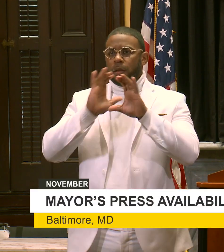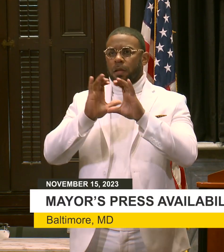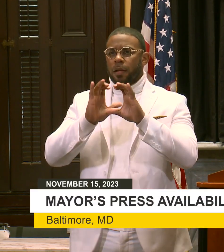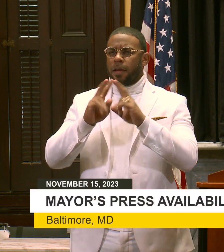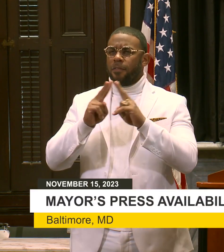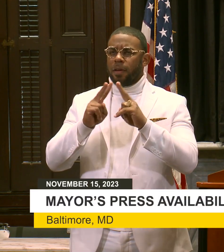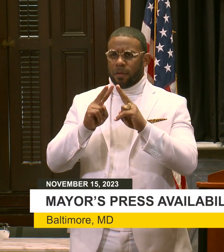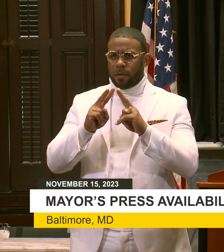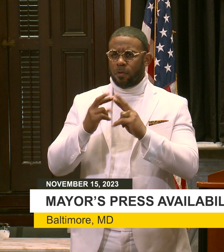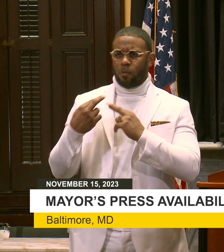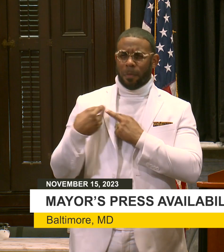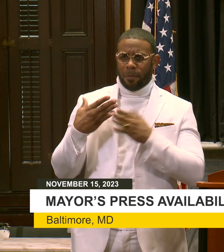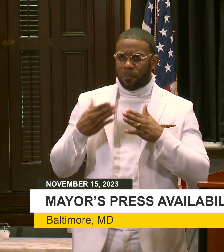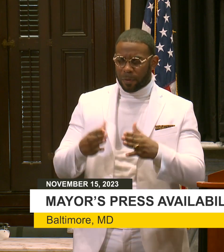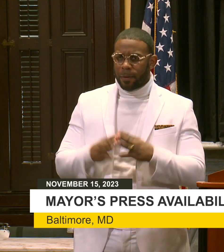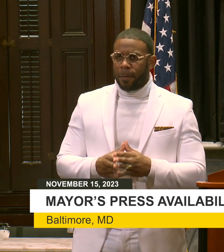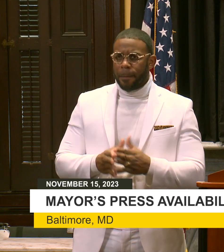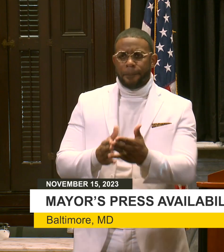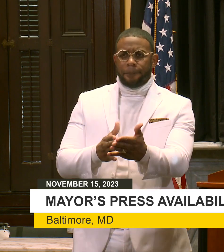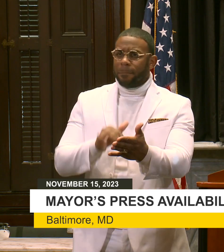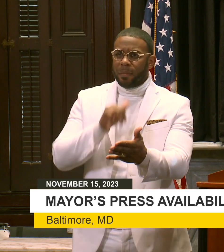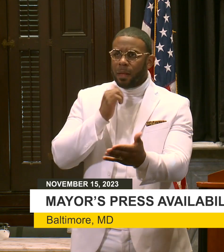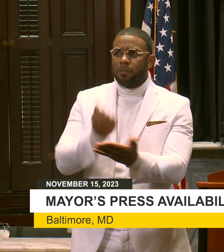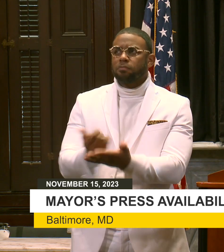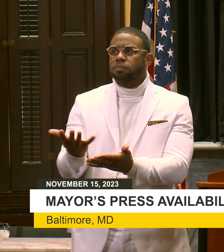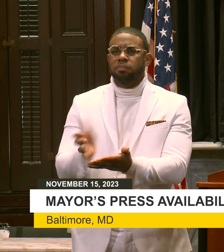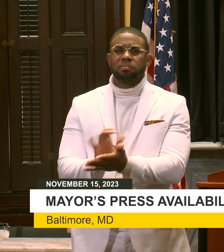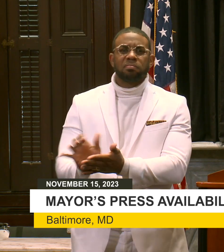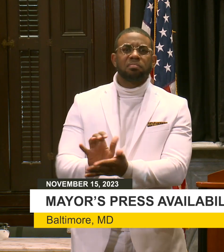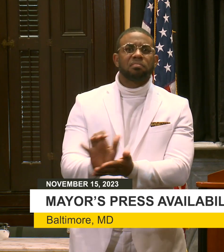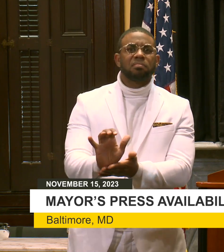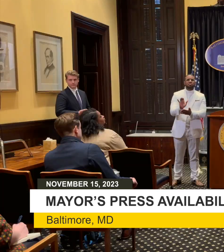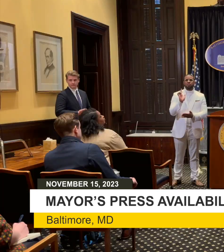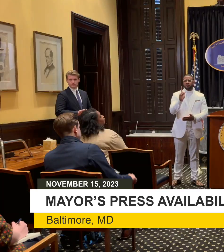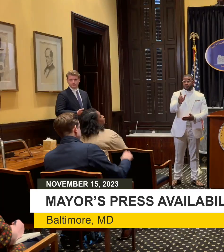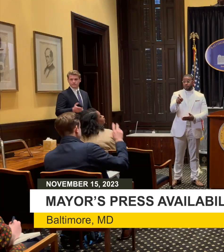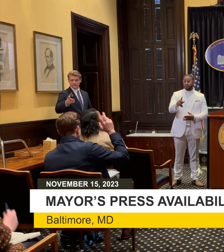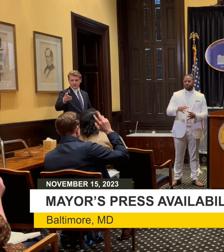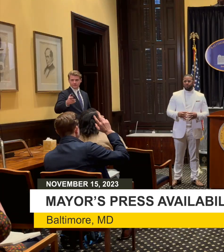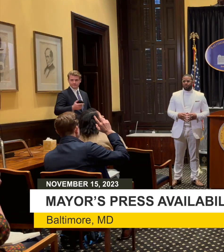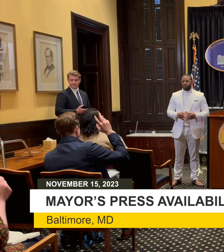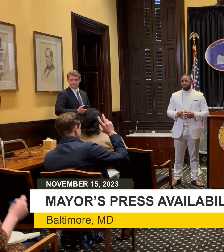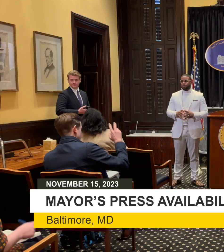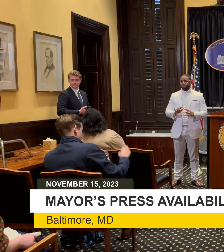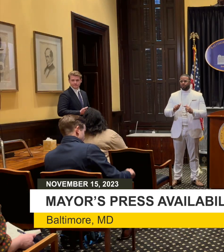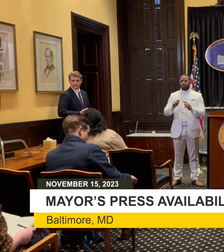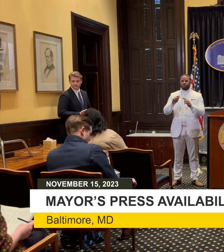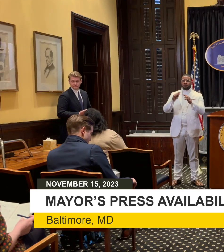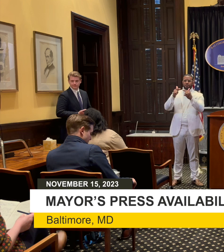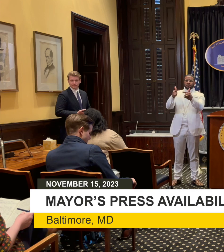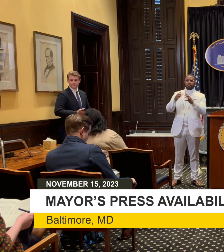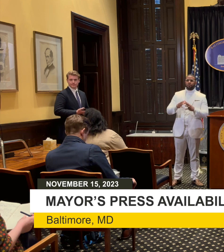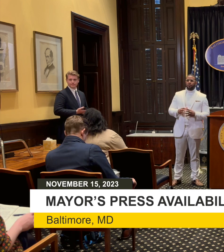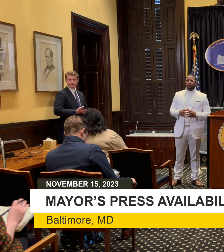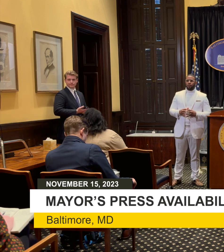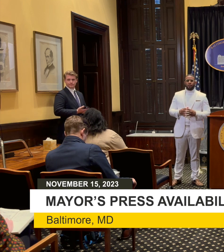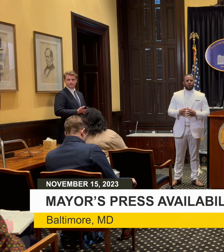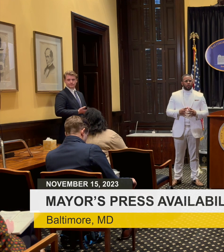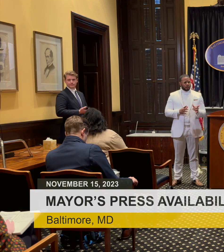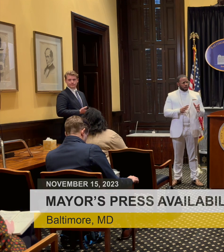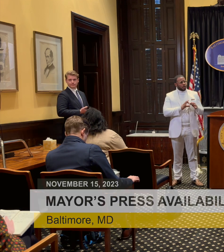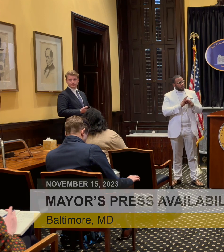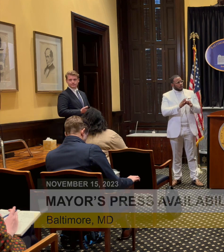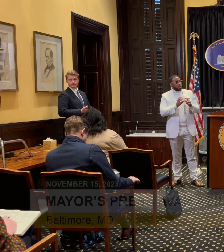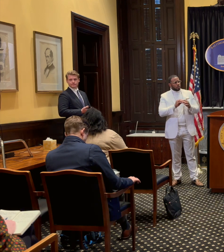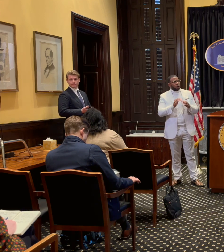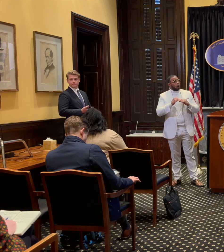in a very fiscally responsible way so that it's not pushing things down the road. Thank you. In regard to